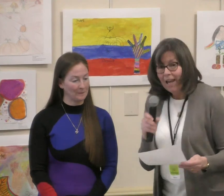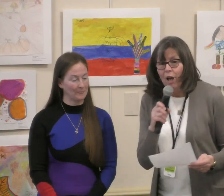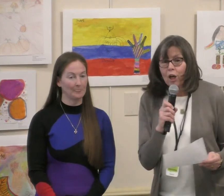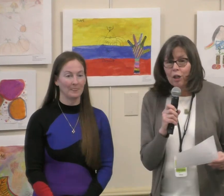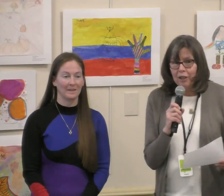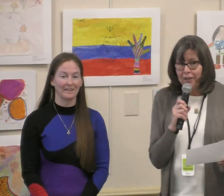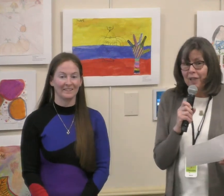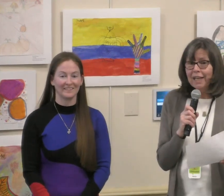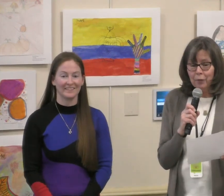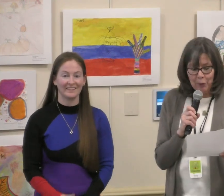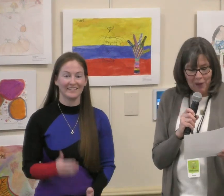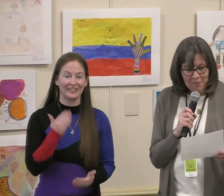Good evening, everyone.